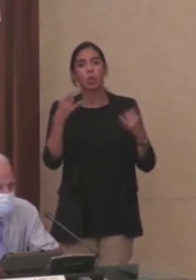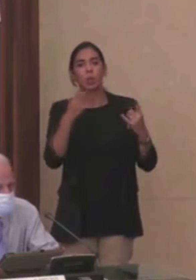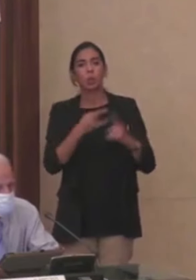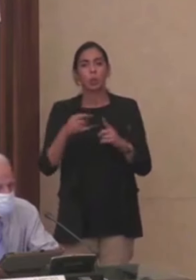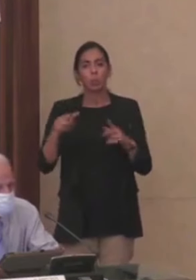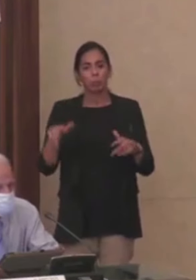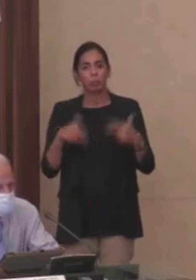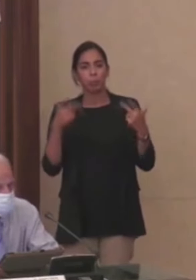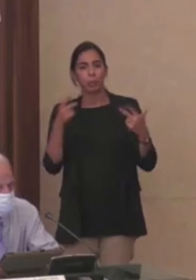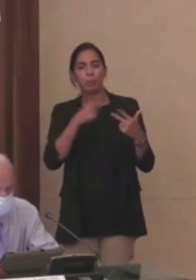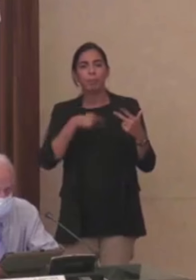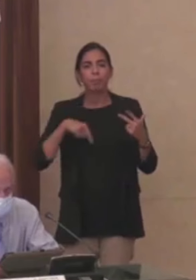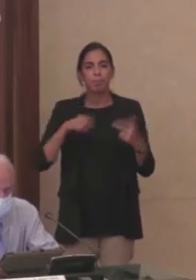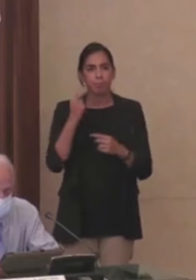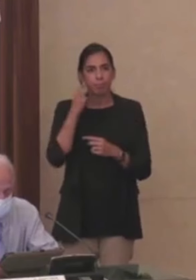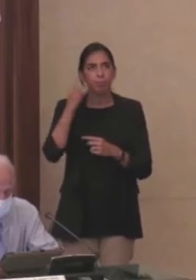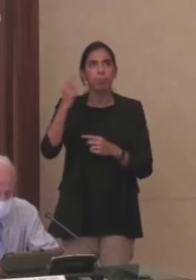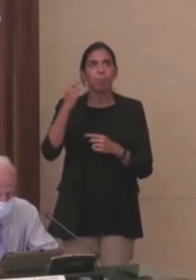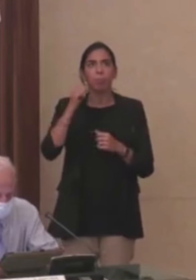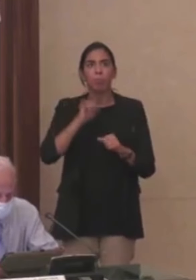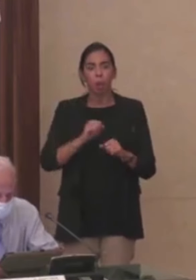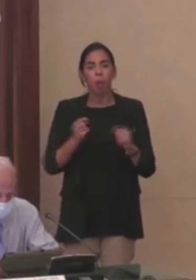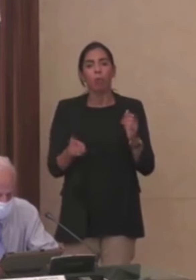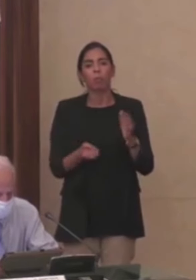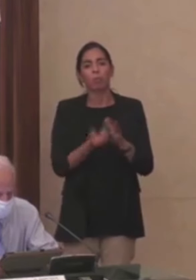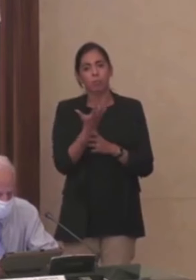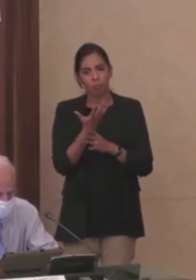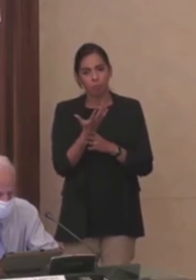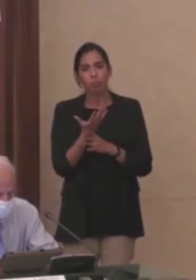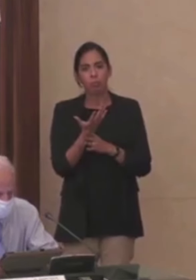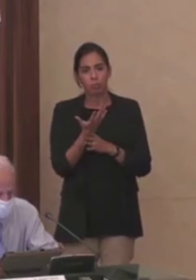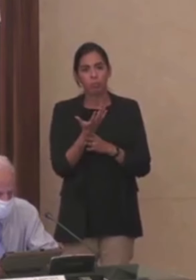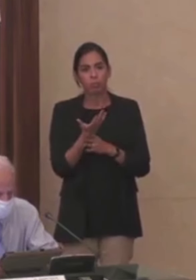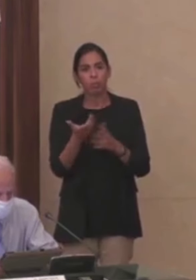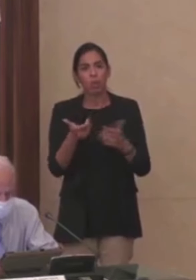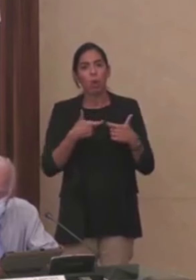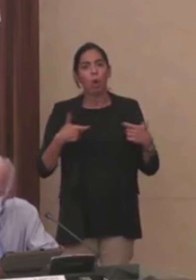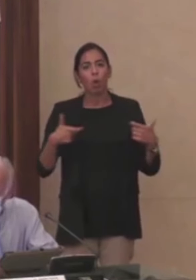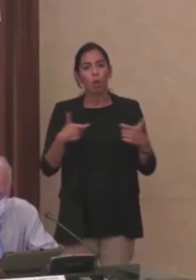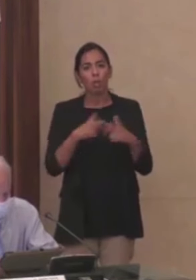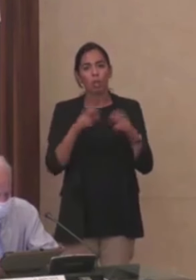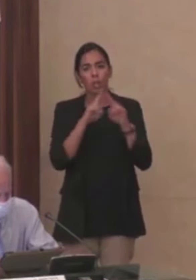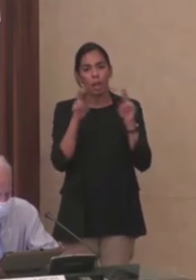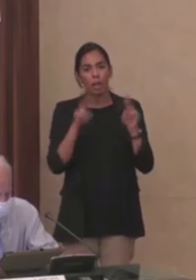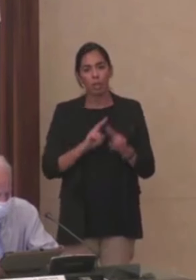we decided to imagine the first international COVID summit.